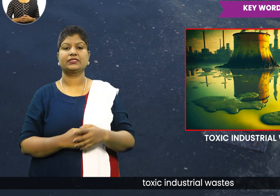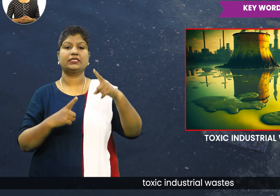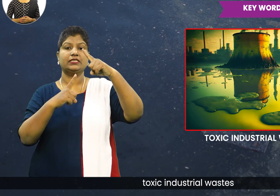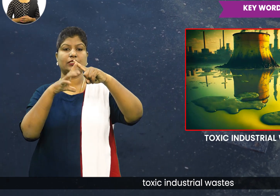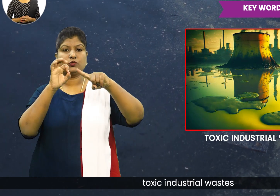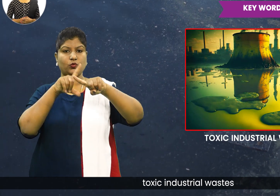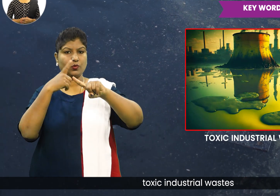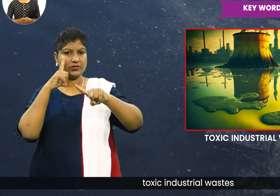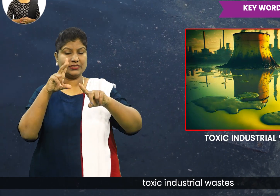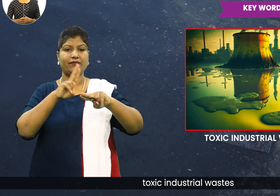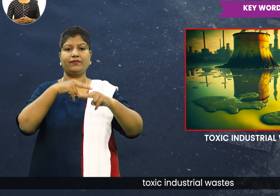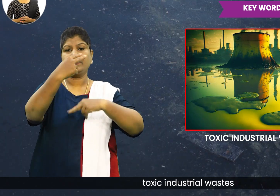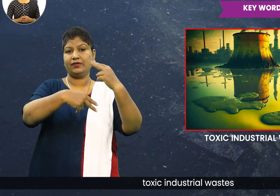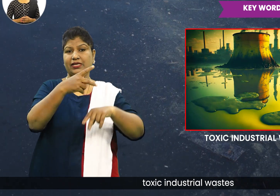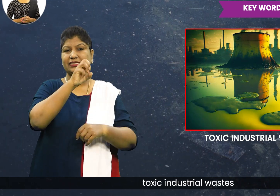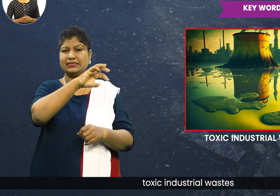toxic industrial wastes,